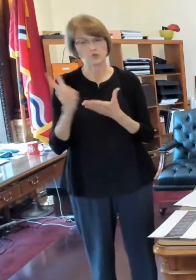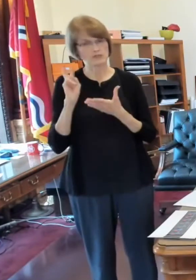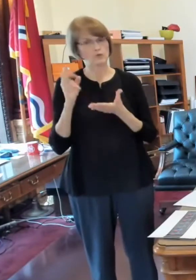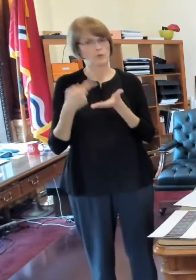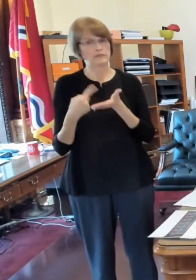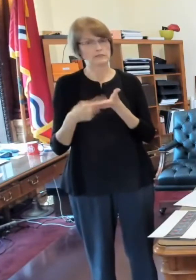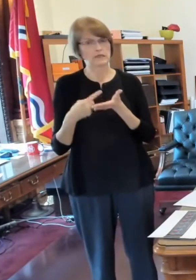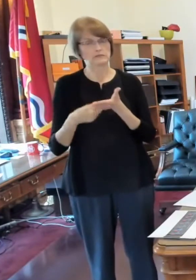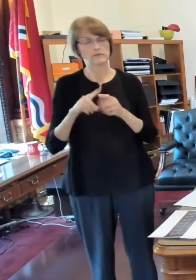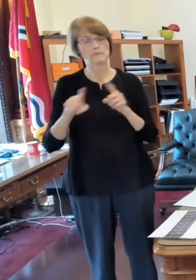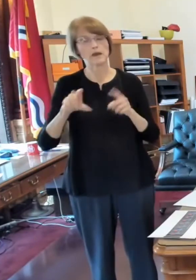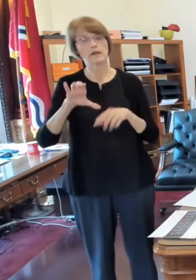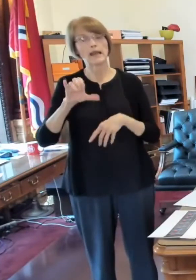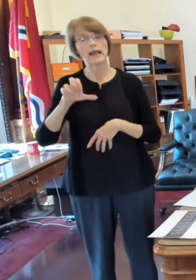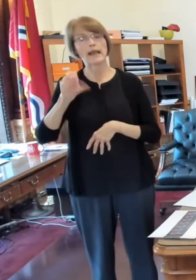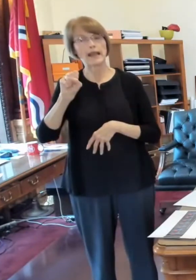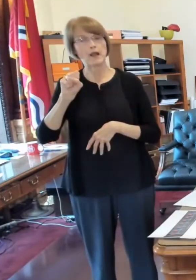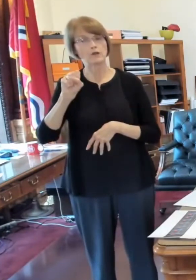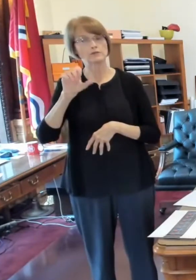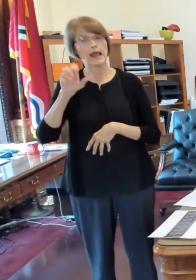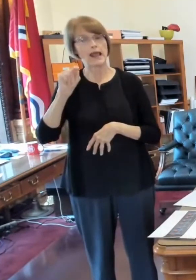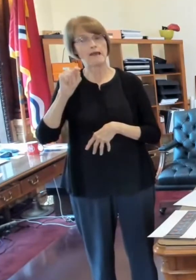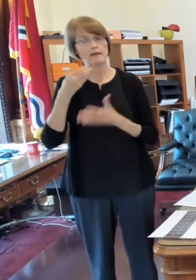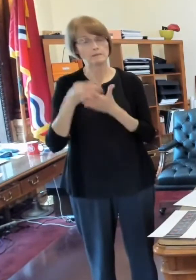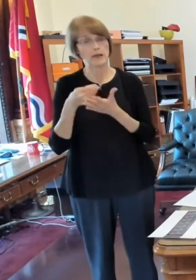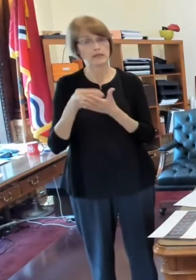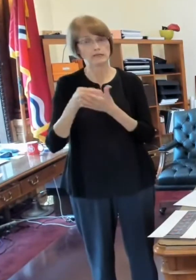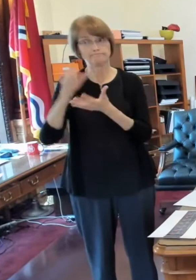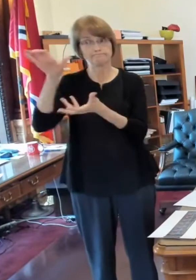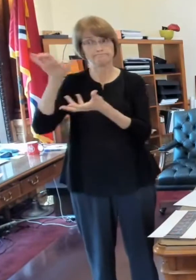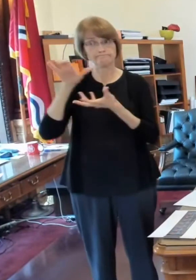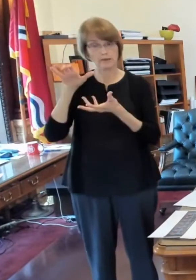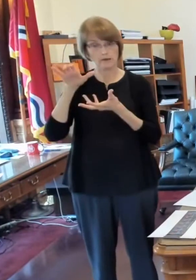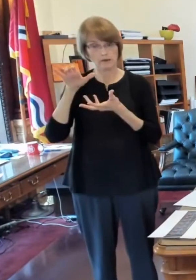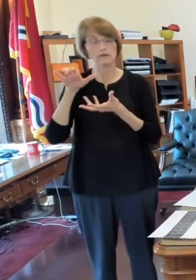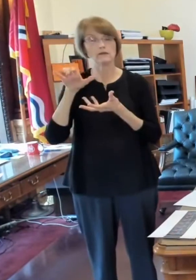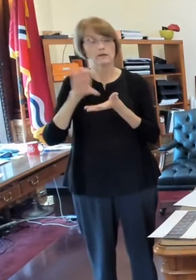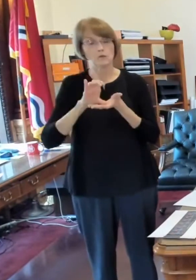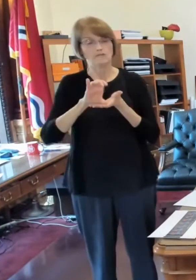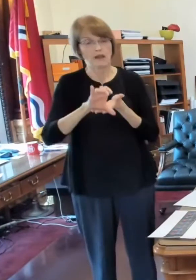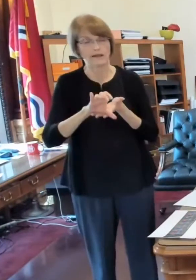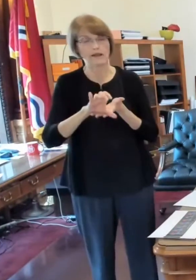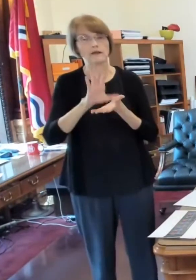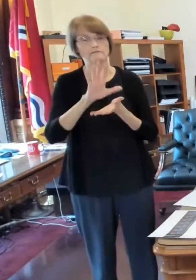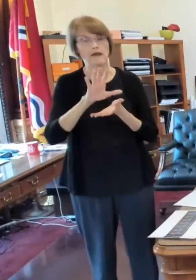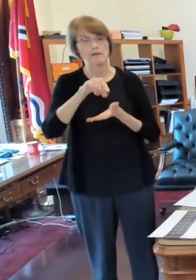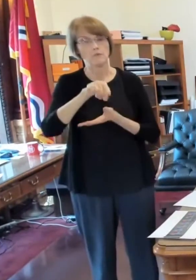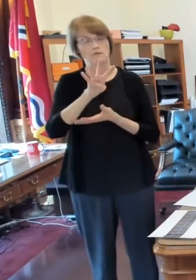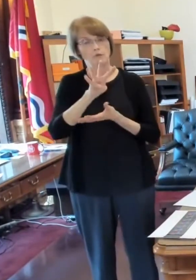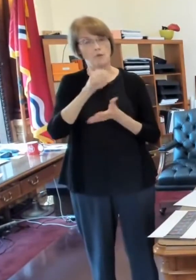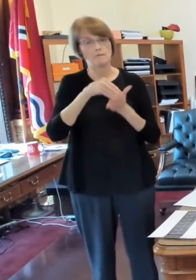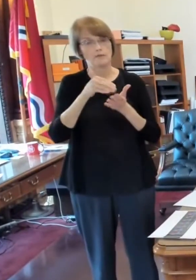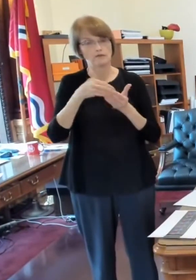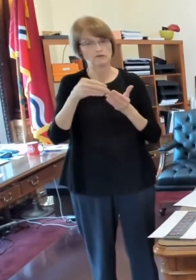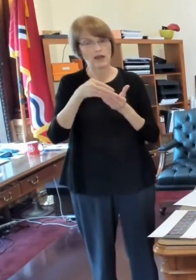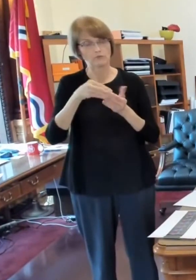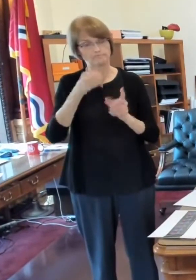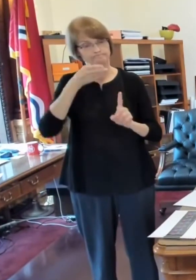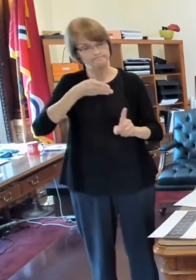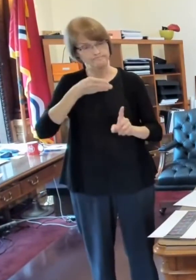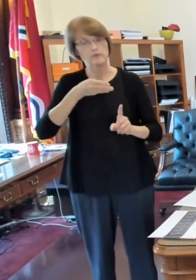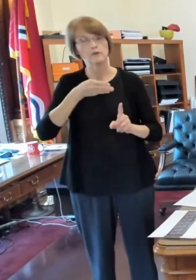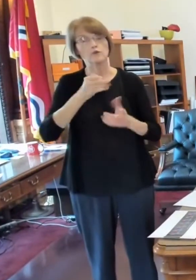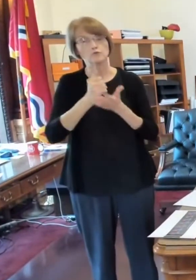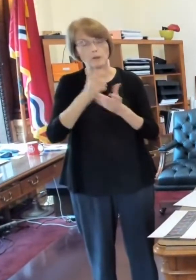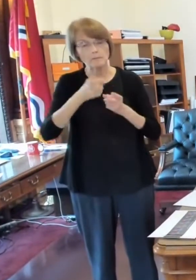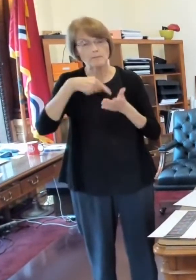our CARES Act money, the city's CARES Act money, we have allocated $5.4 million to rental